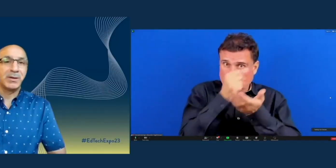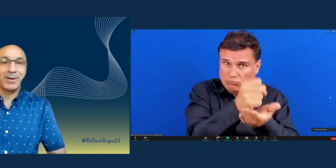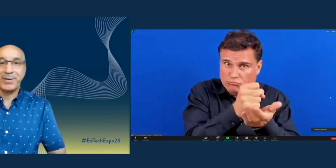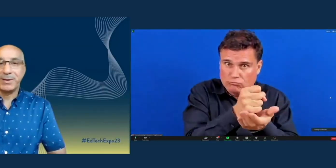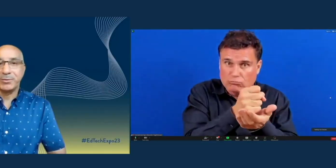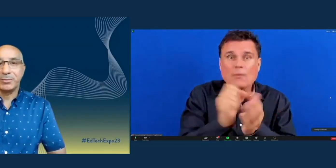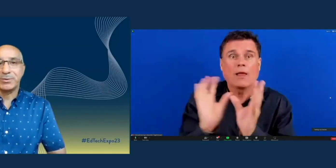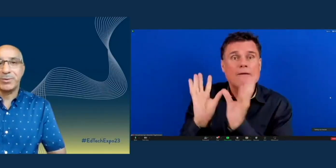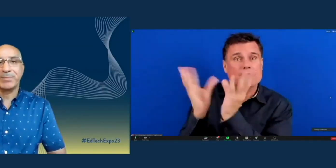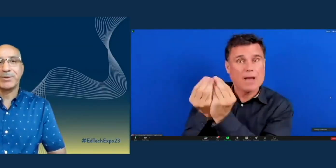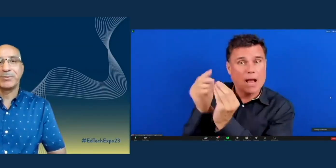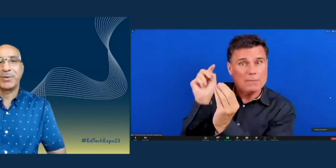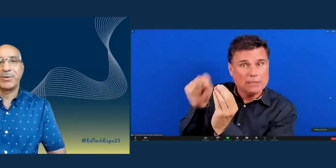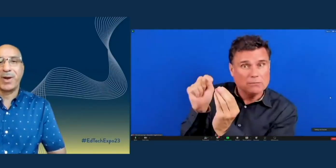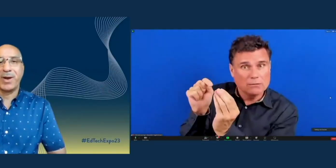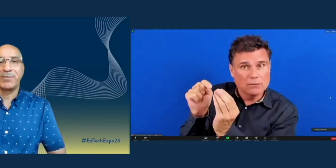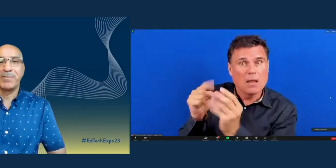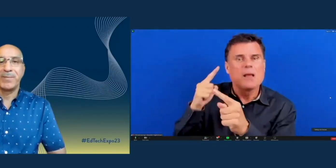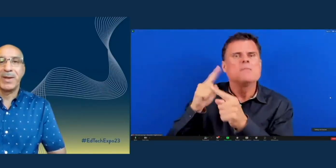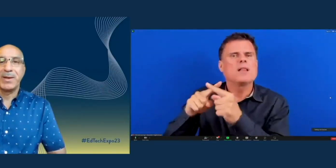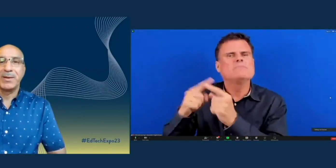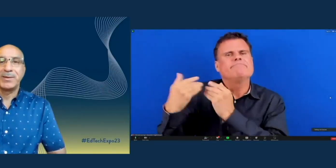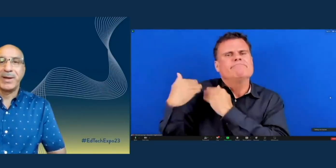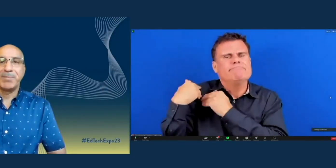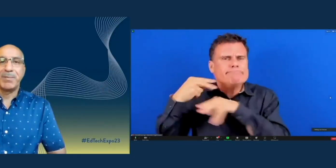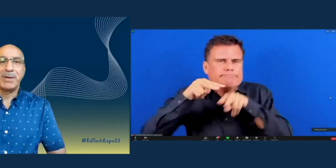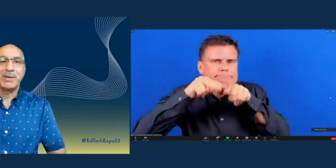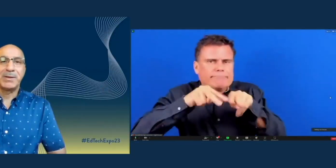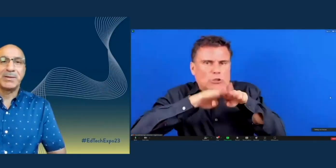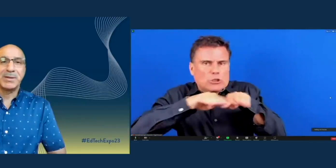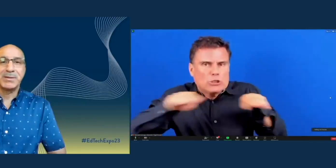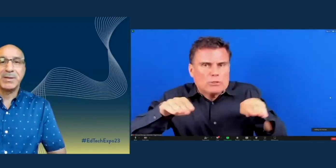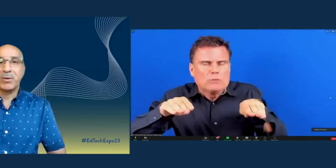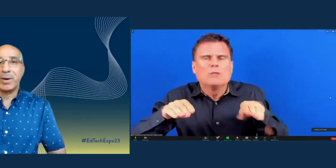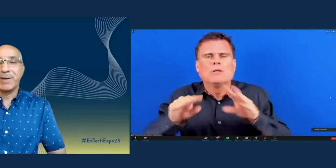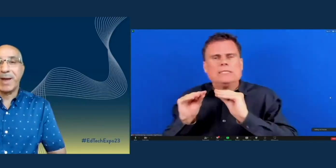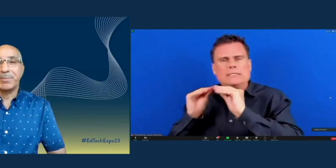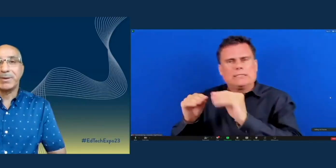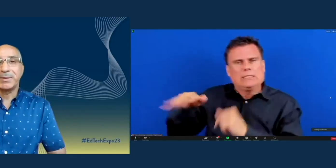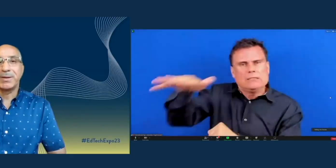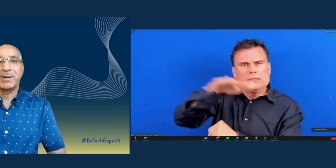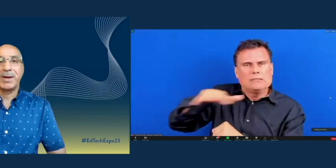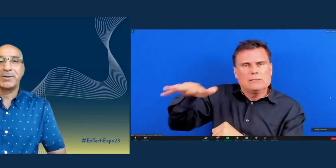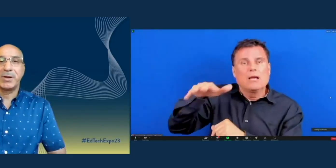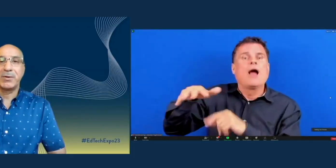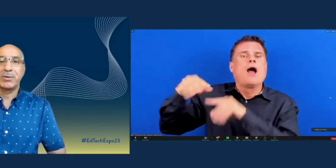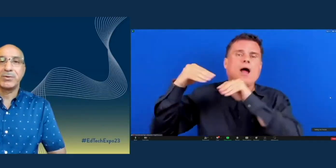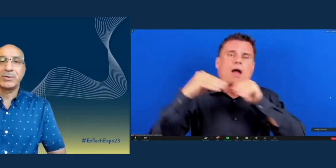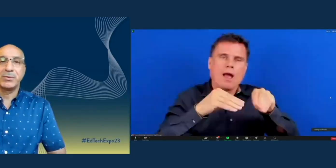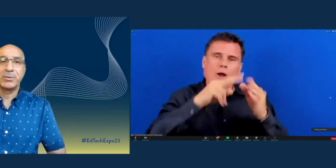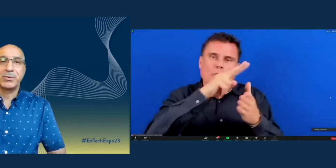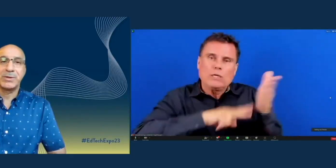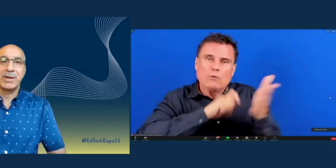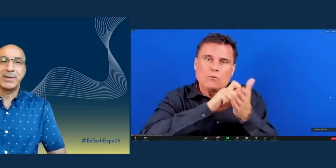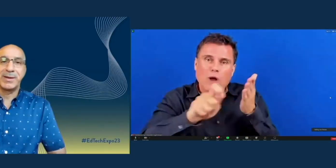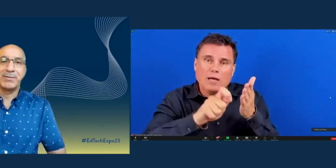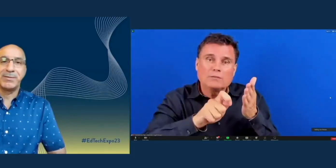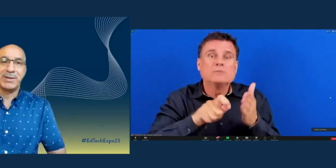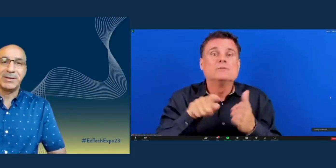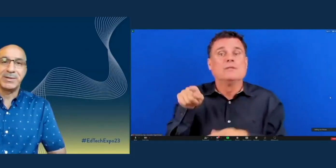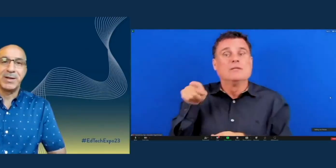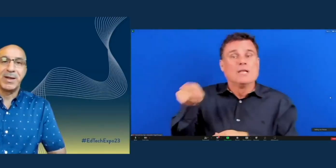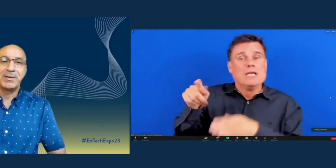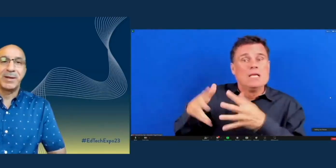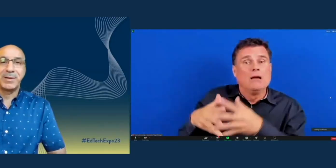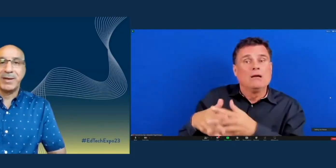and learning tools to help children thrive. They implemented existing or adapted technology solutions and